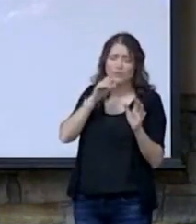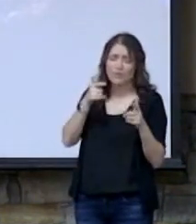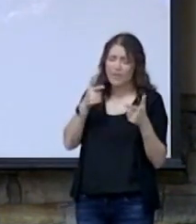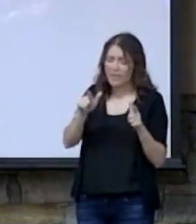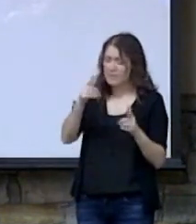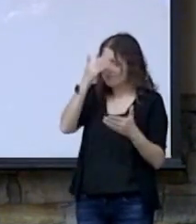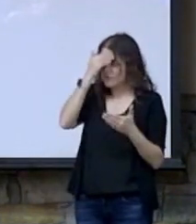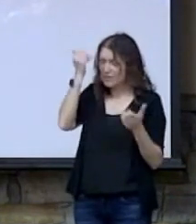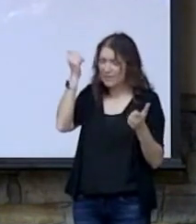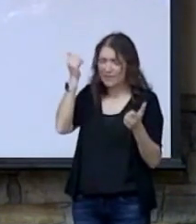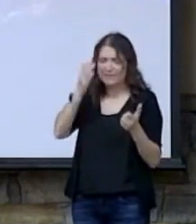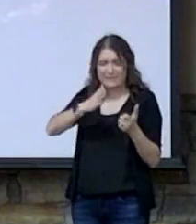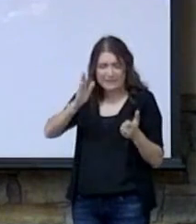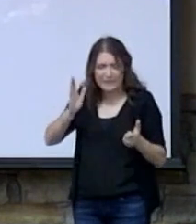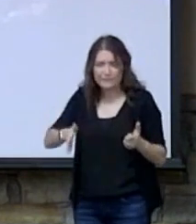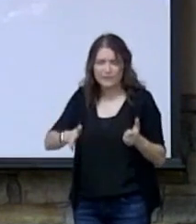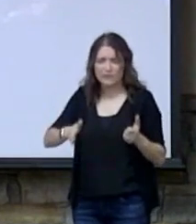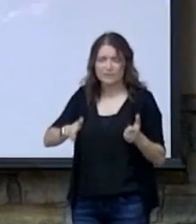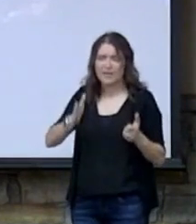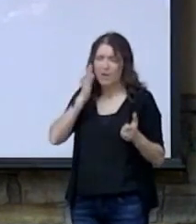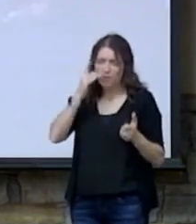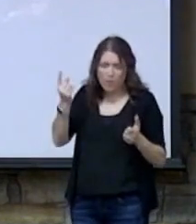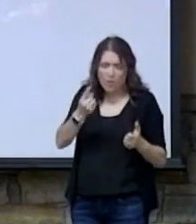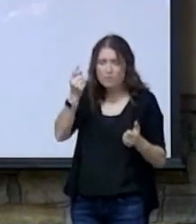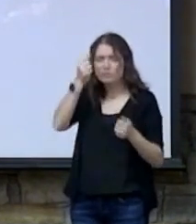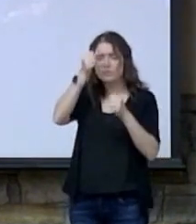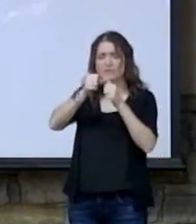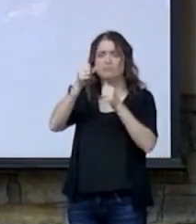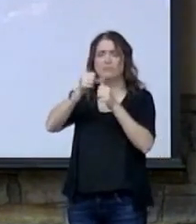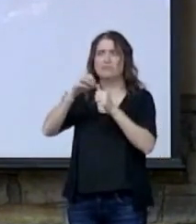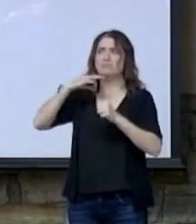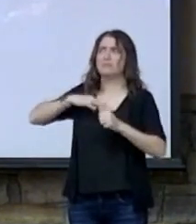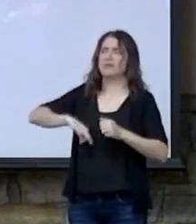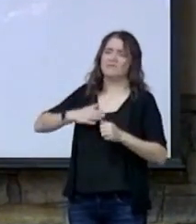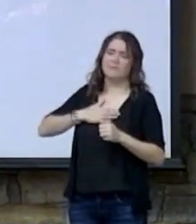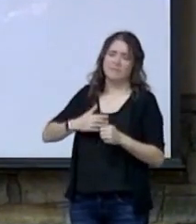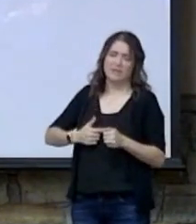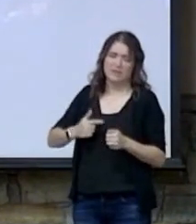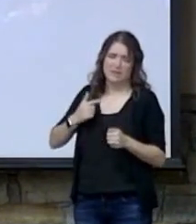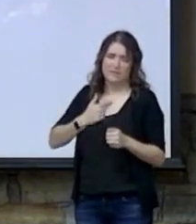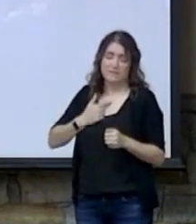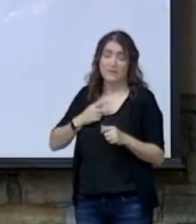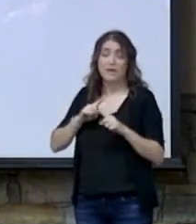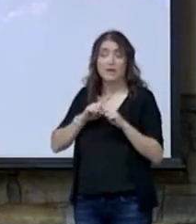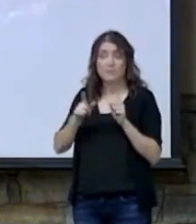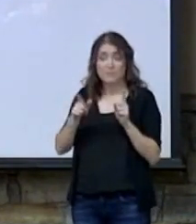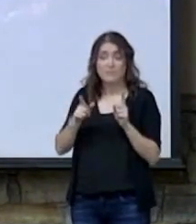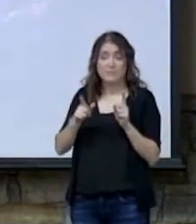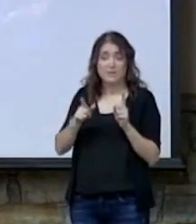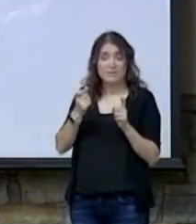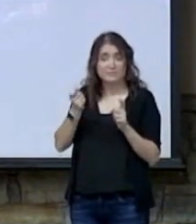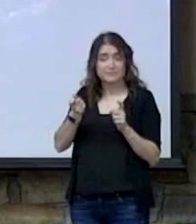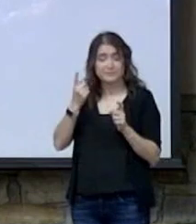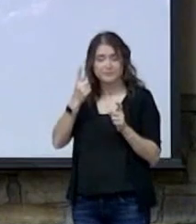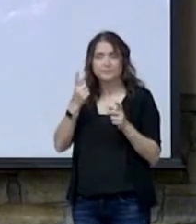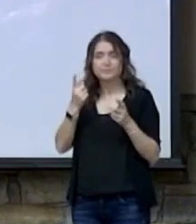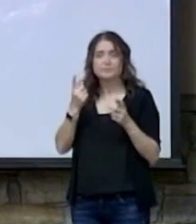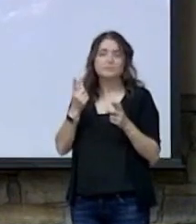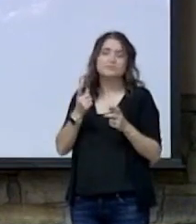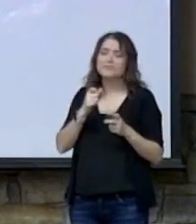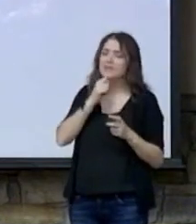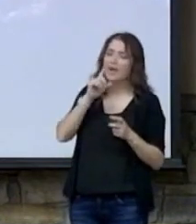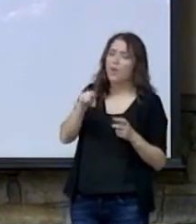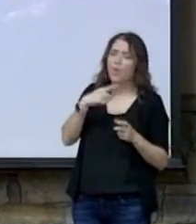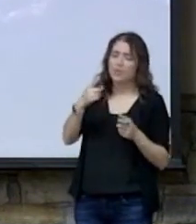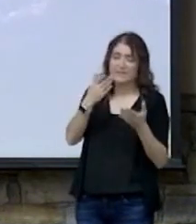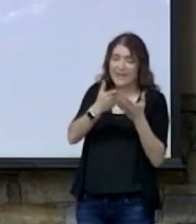forget those benefits in my life. But you see, there's implications. It's not just